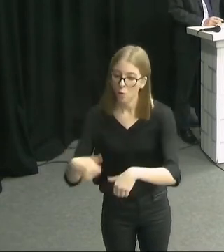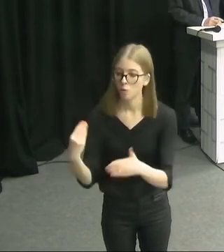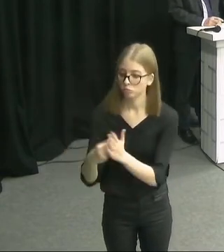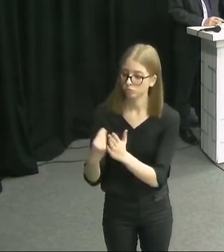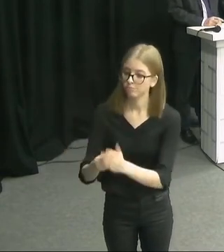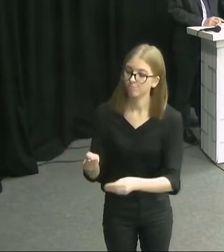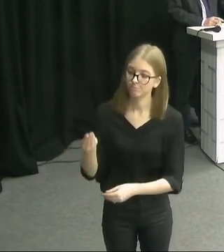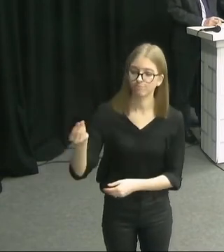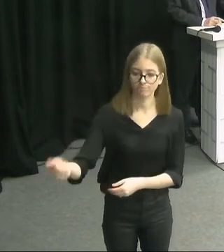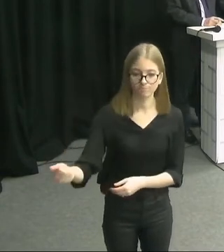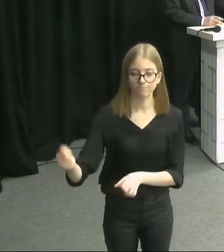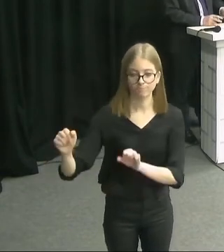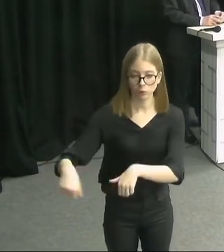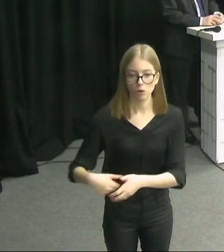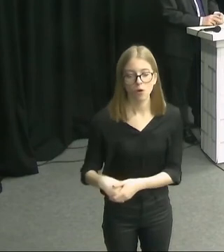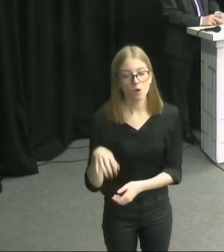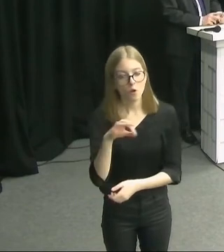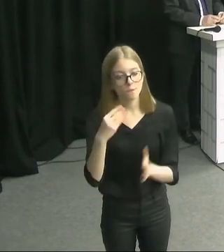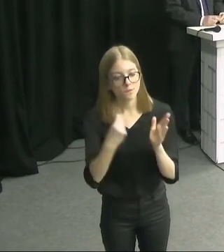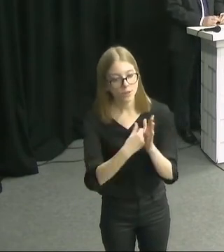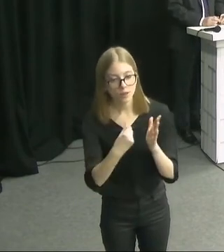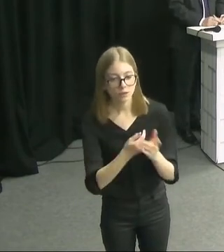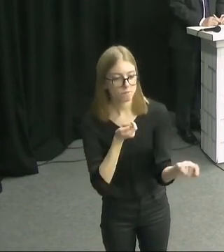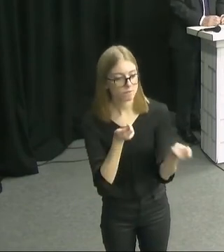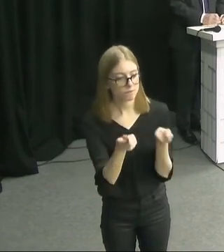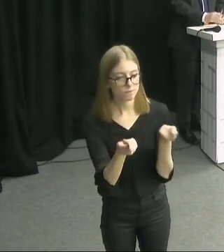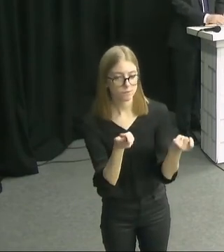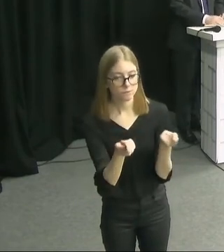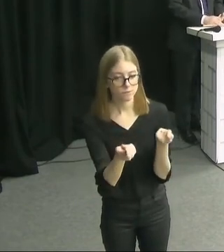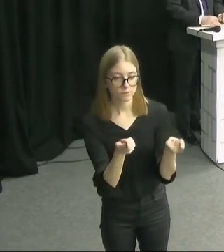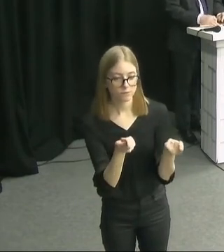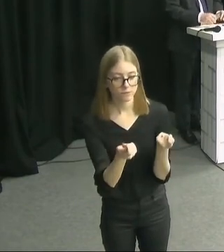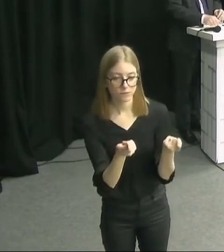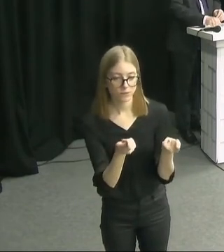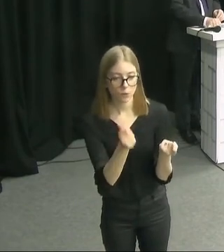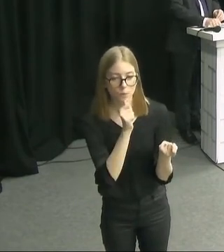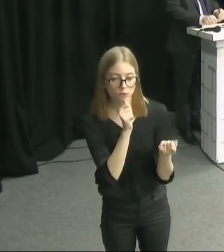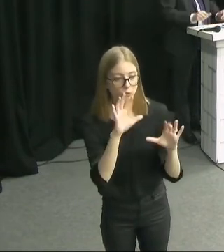a fund that would fund initiatives by the students.